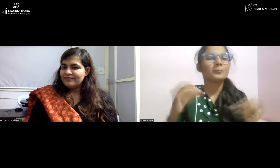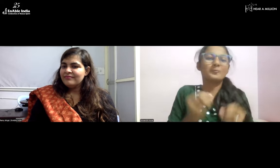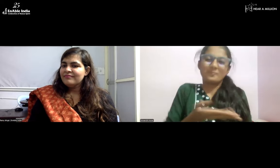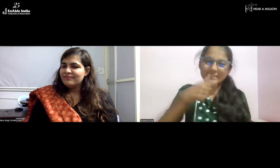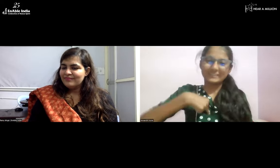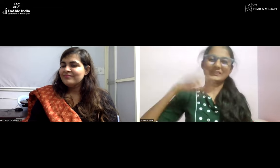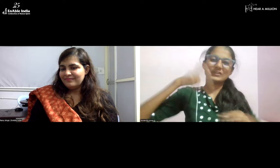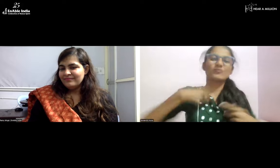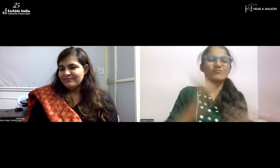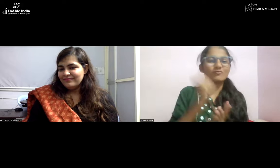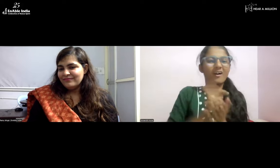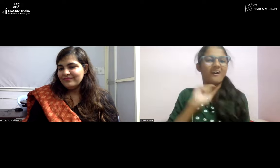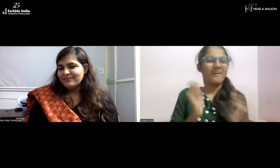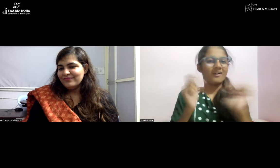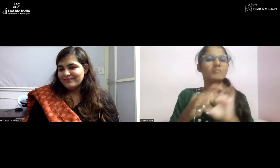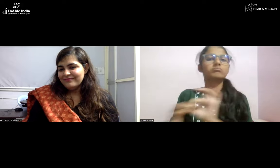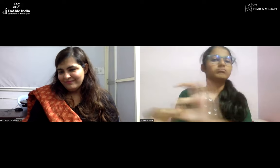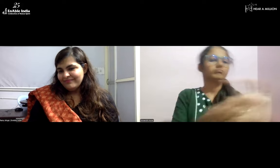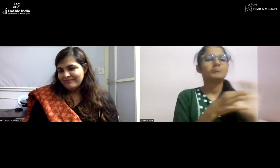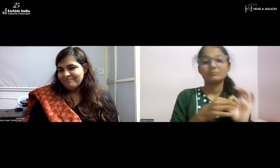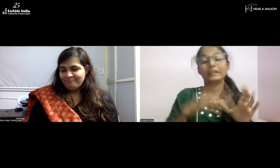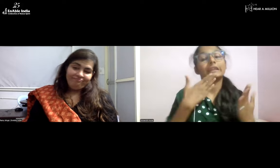about coming up like with jobs?